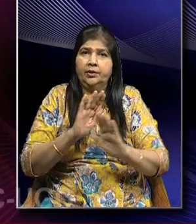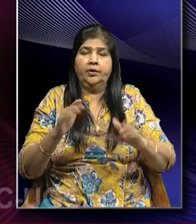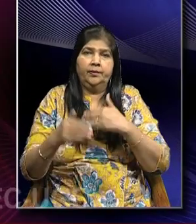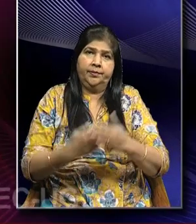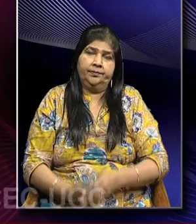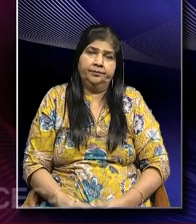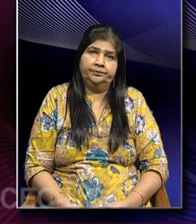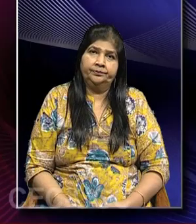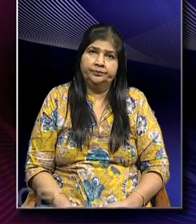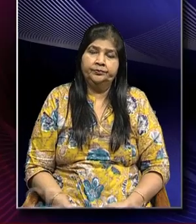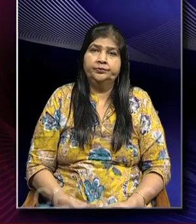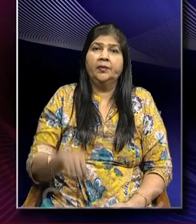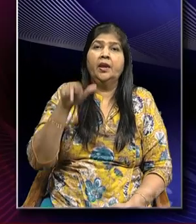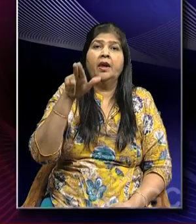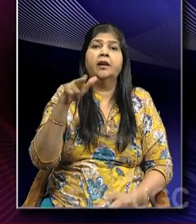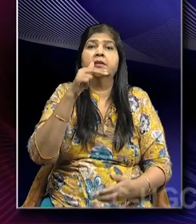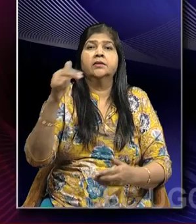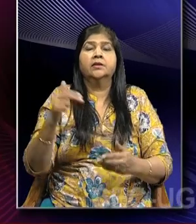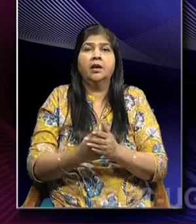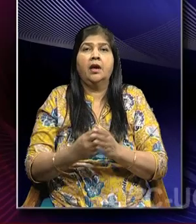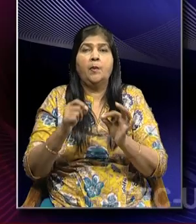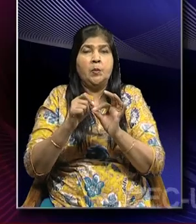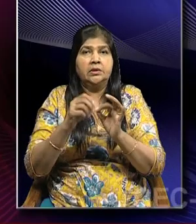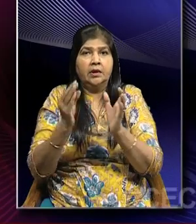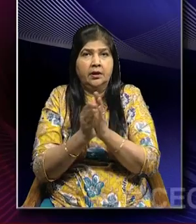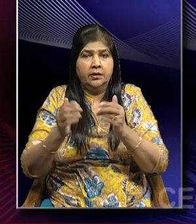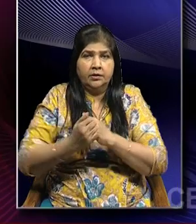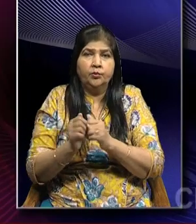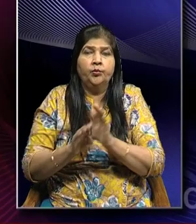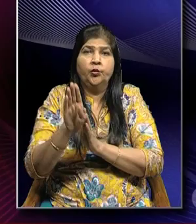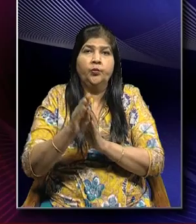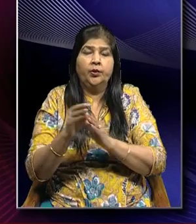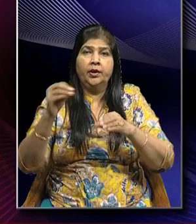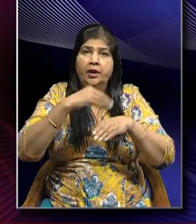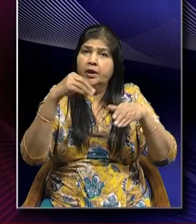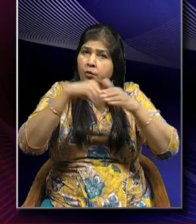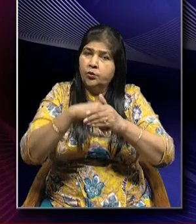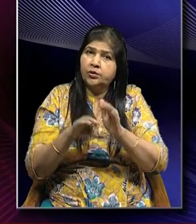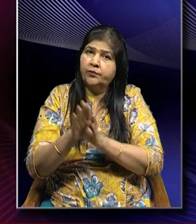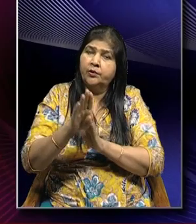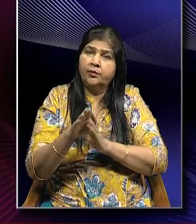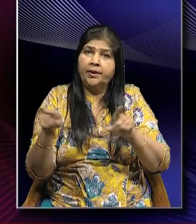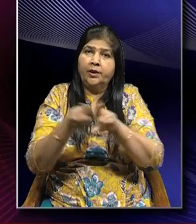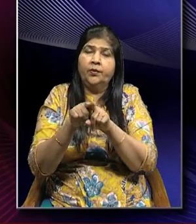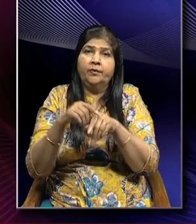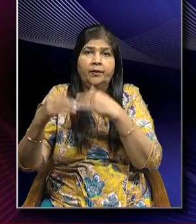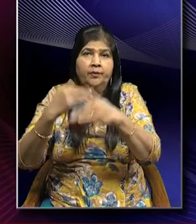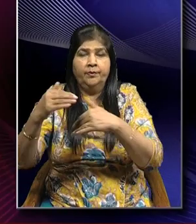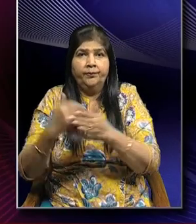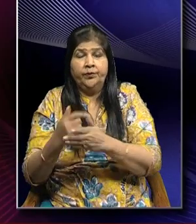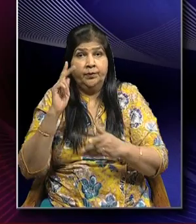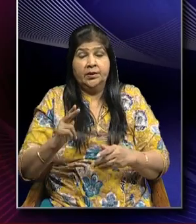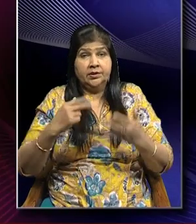happen. And the eighth one is that as a business entity, you should promote inclusive growth and equitable development. You have to